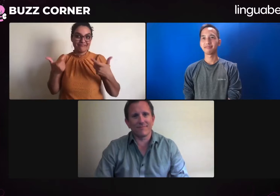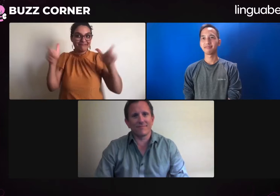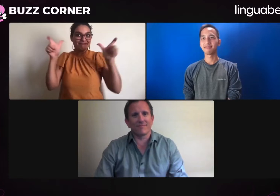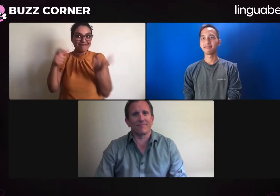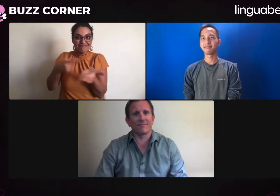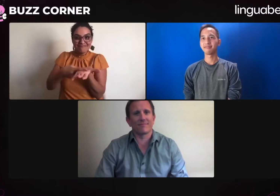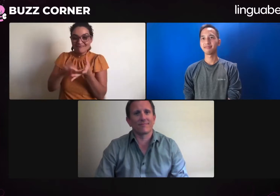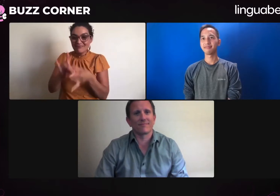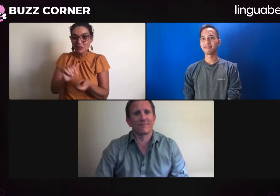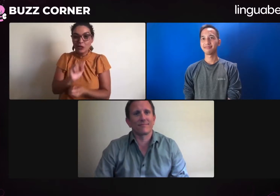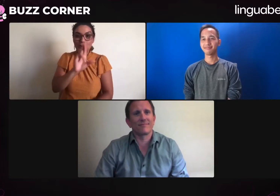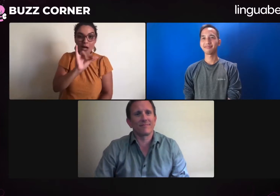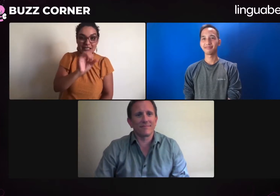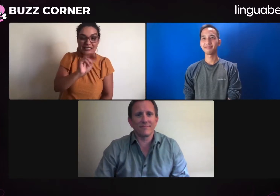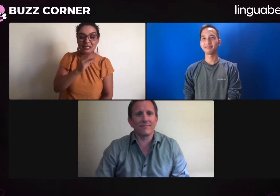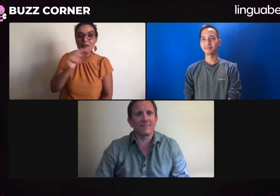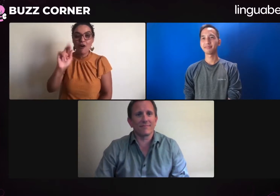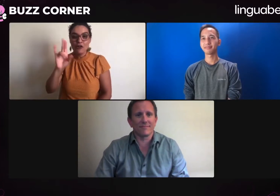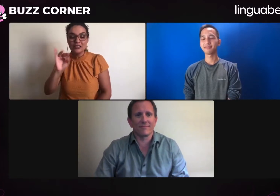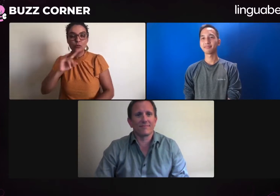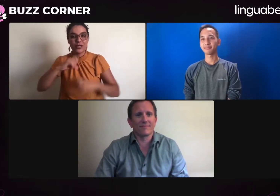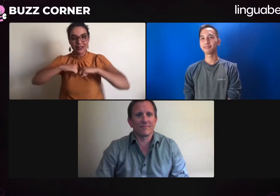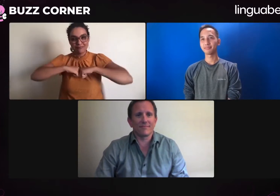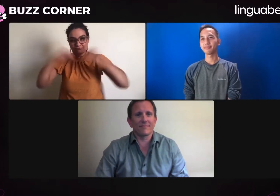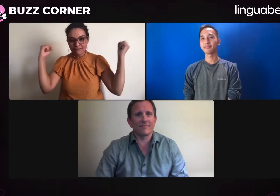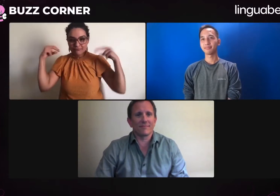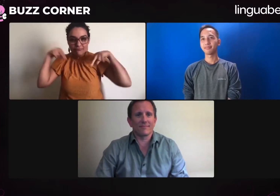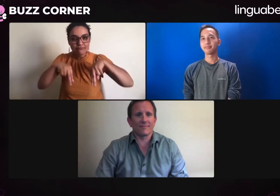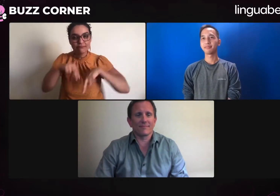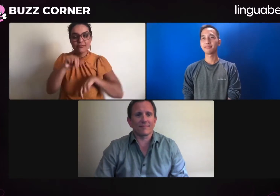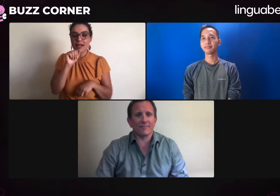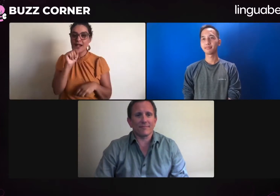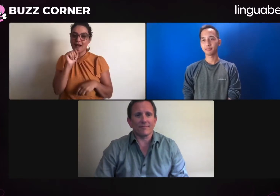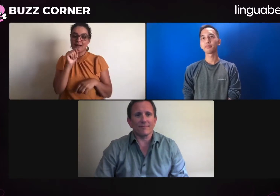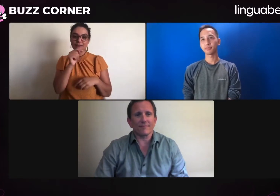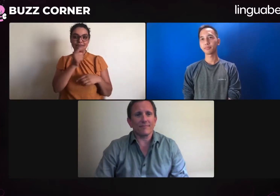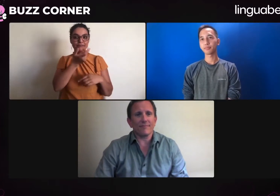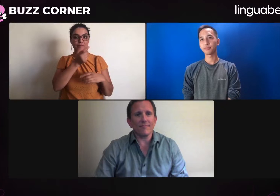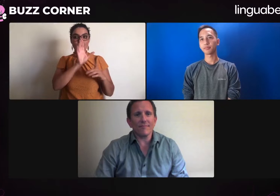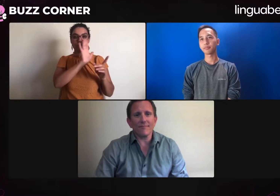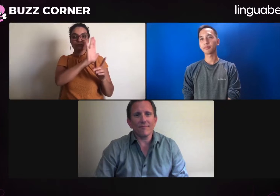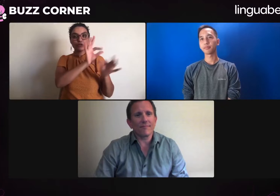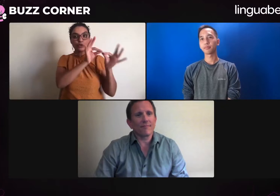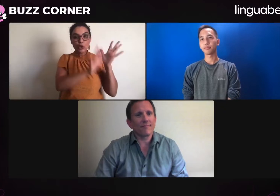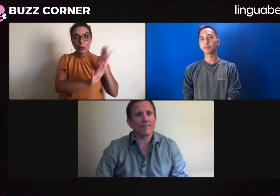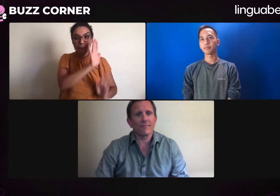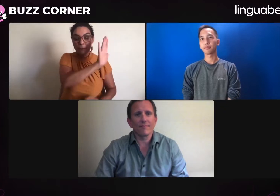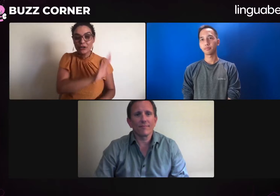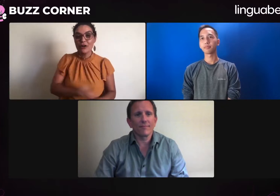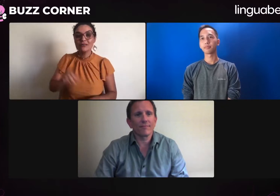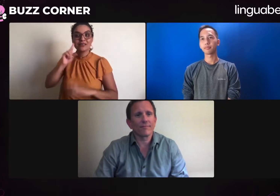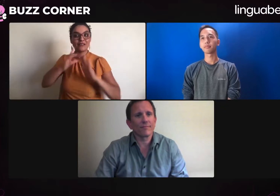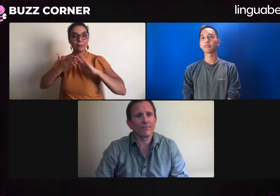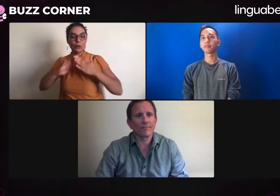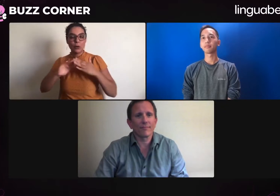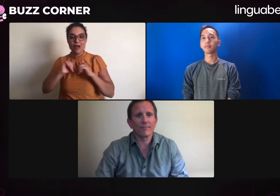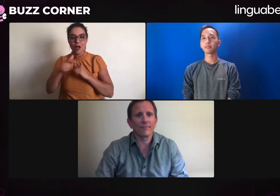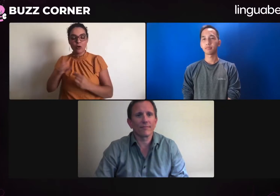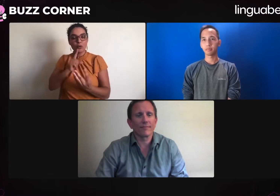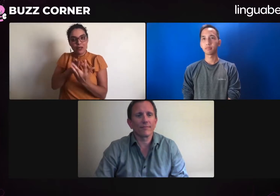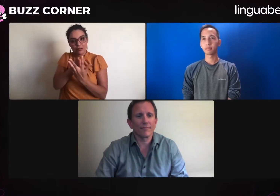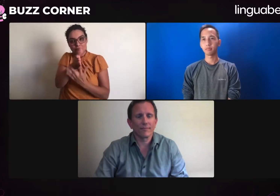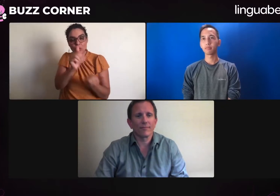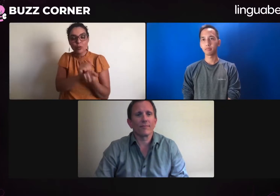Yes, tonight our topics are very, very engaging with racism and Audism, delving deep down, talking